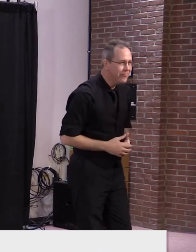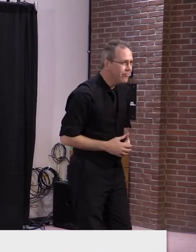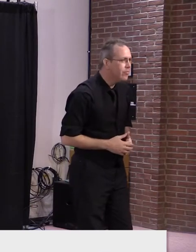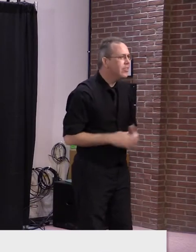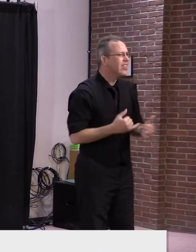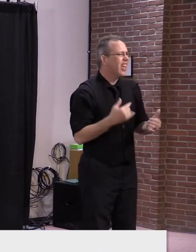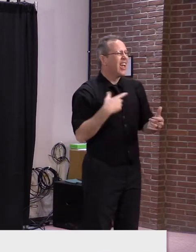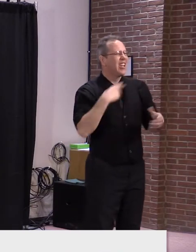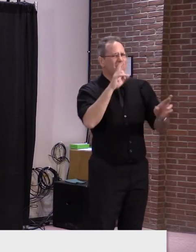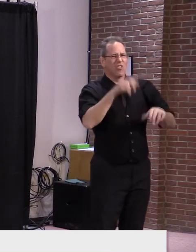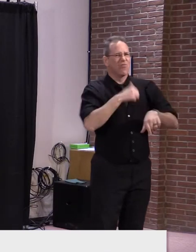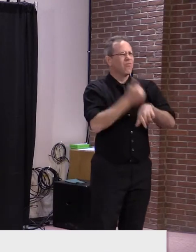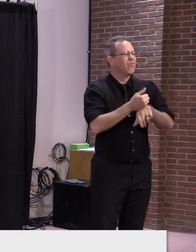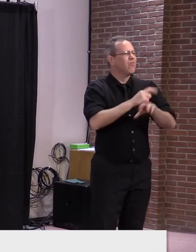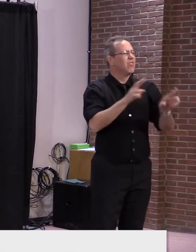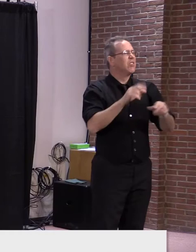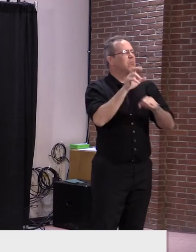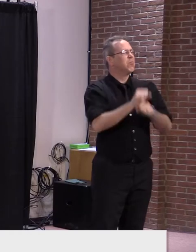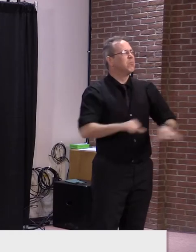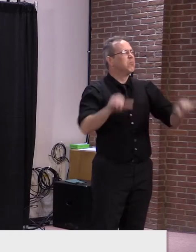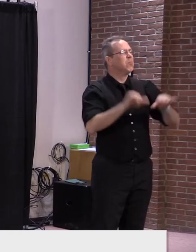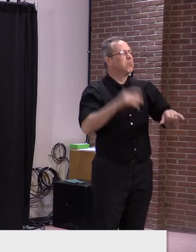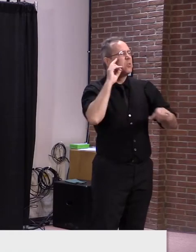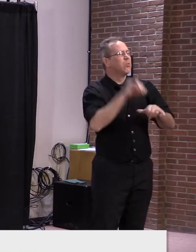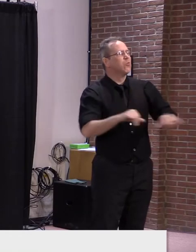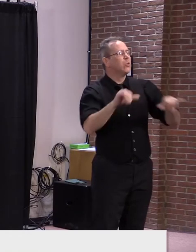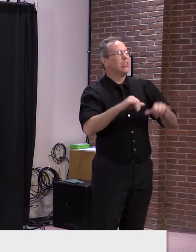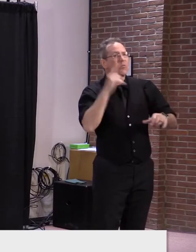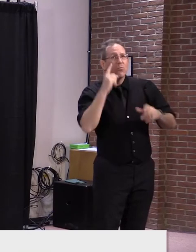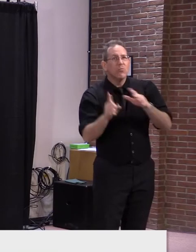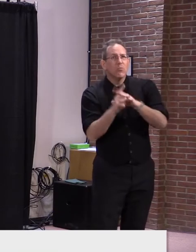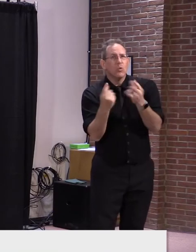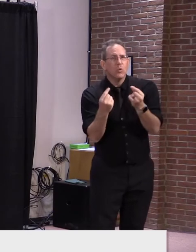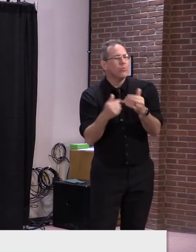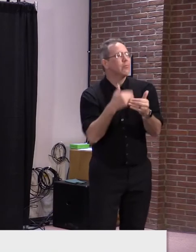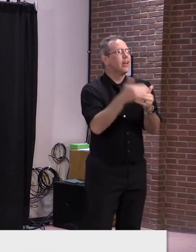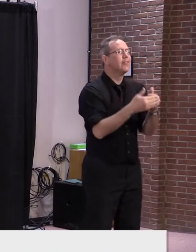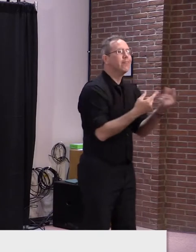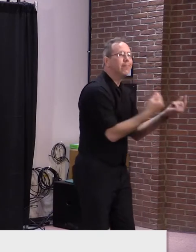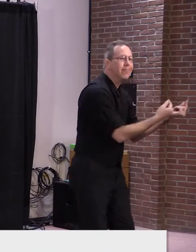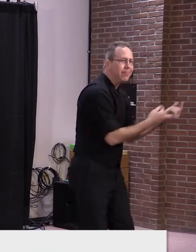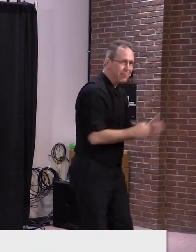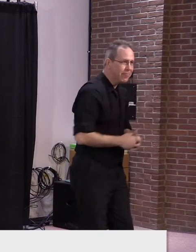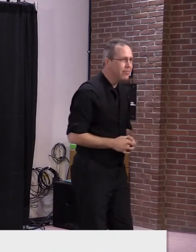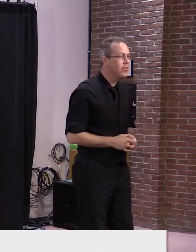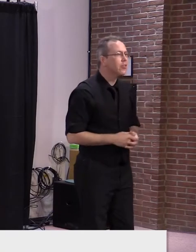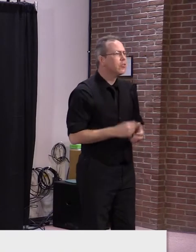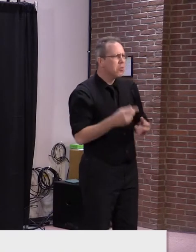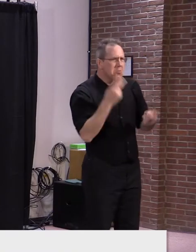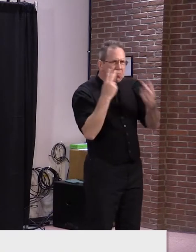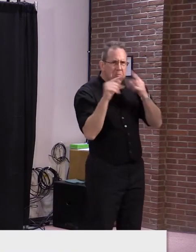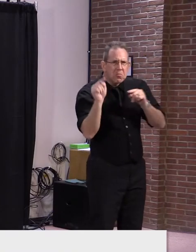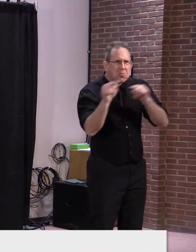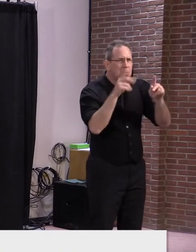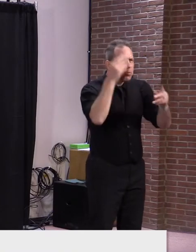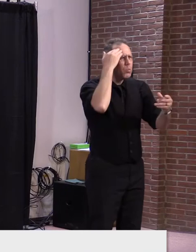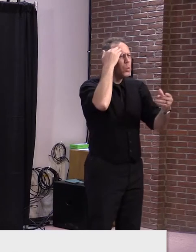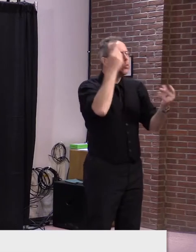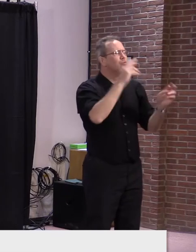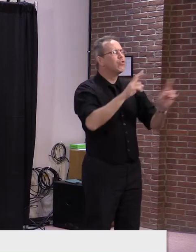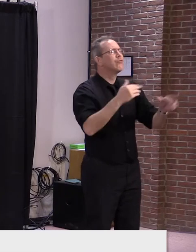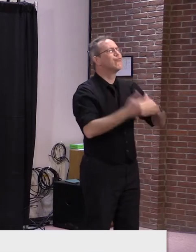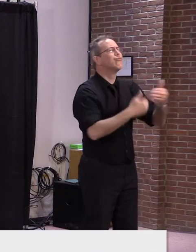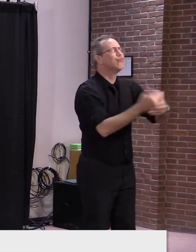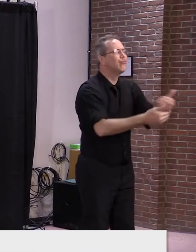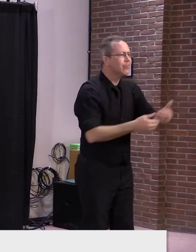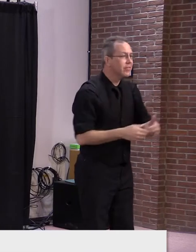continue making progress, as we've seen in over the last few weeks. With that, I'll now turn it over